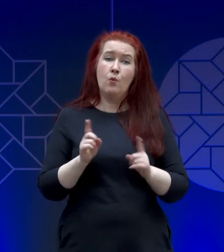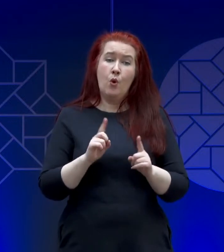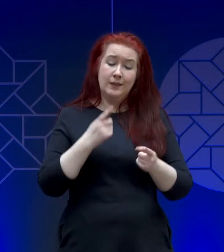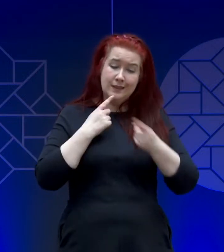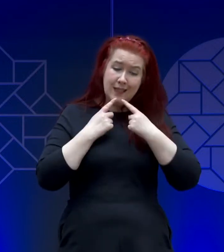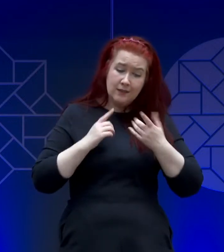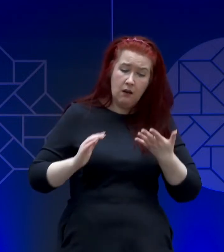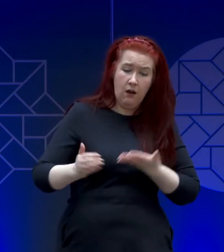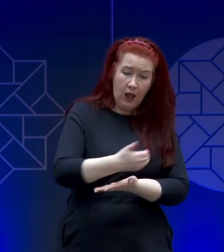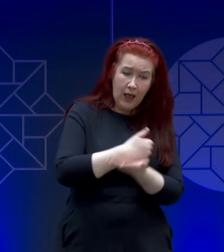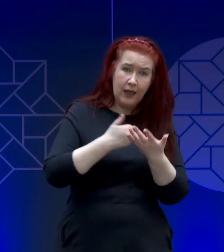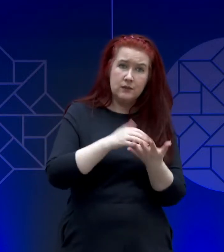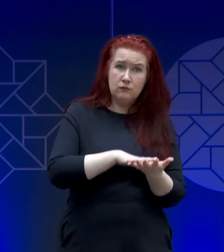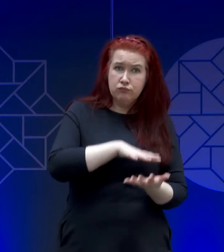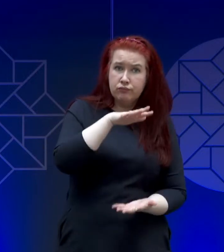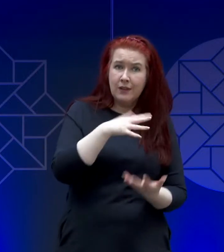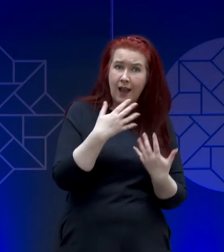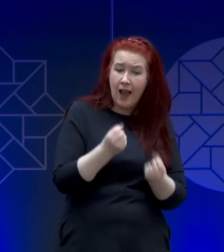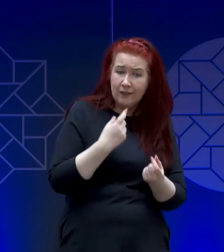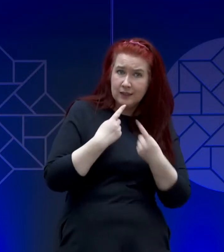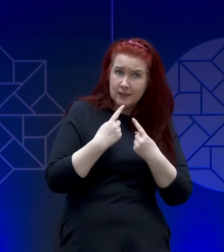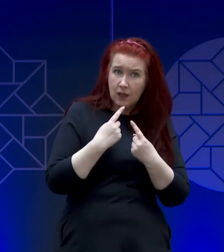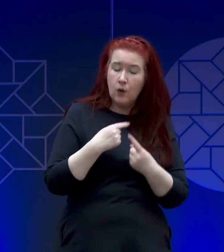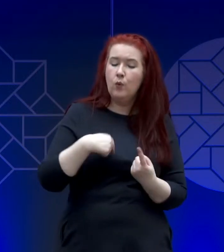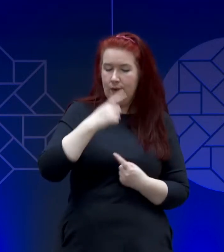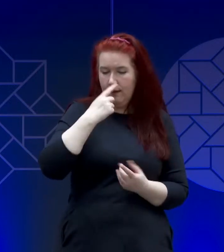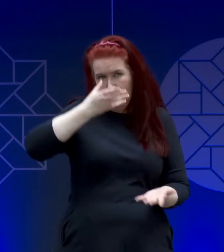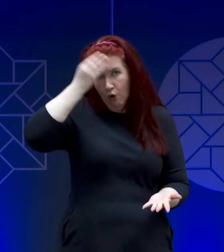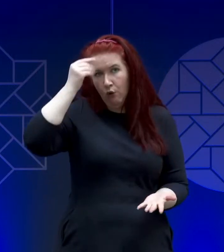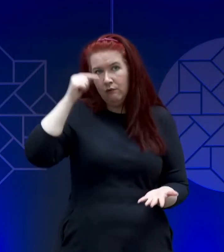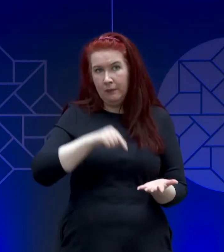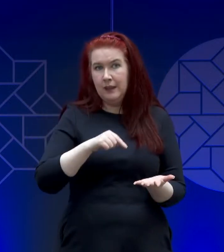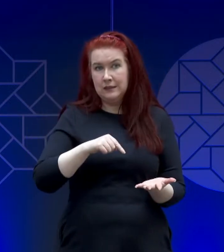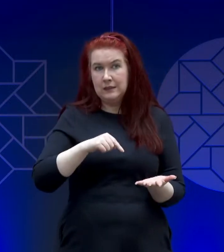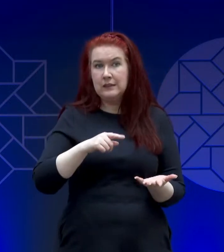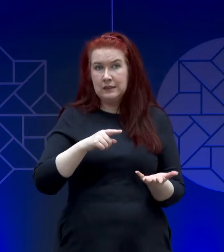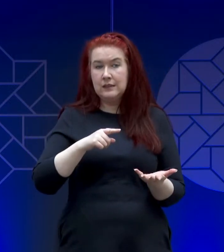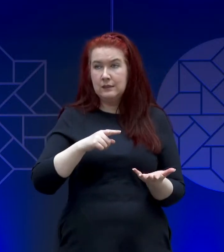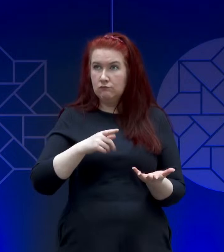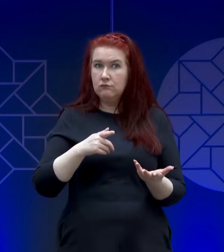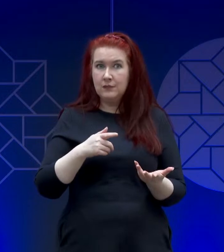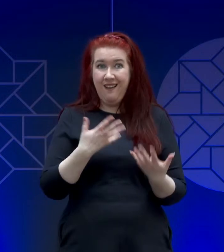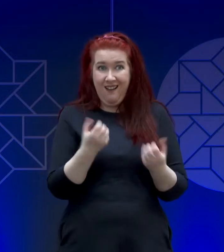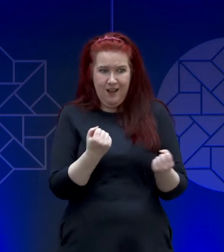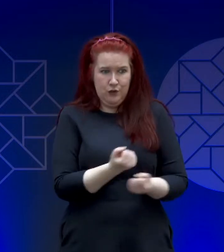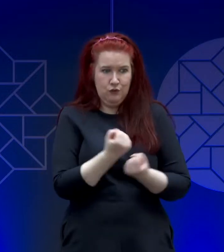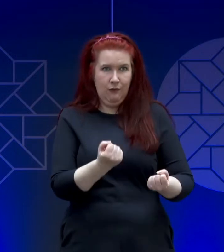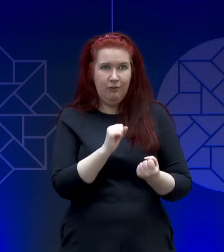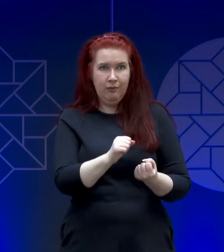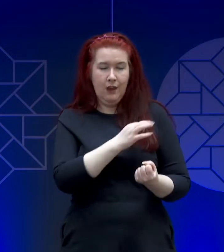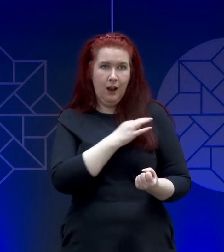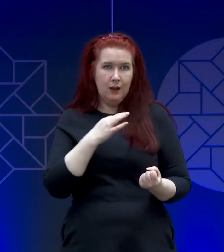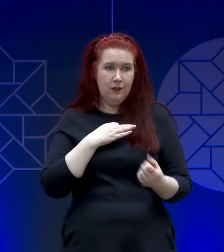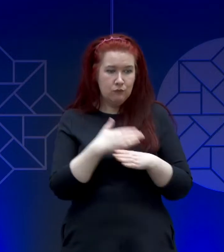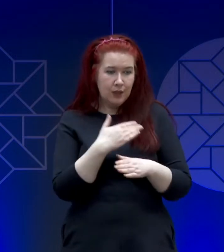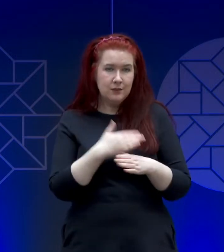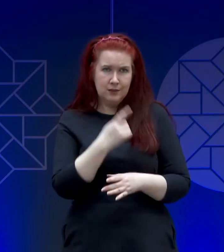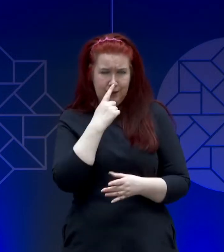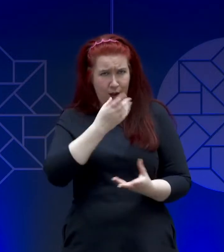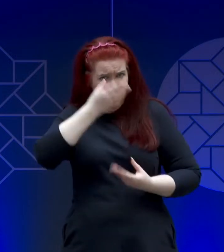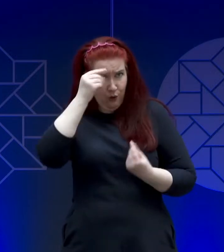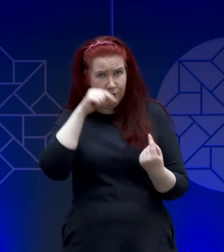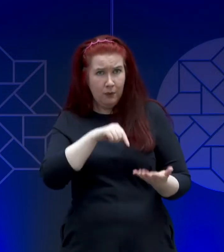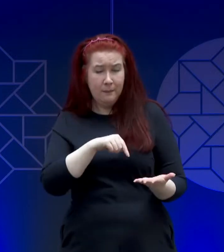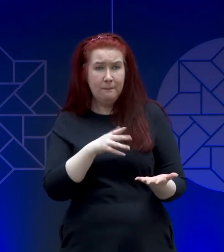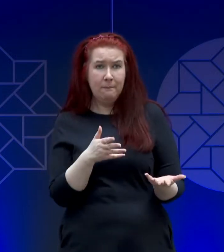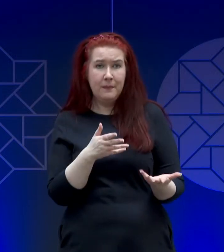collect and gather to learn important lessons from that and to utilise that to strengthen clinical practice. And there are